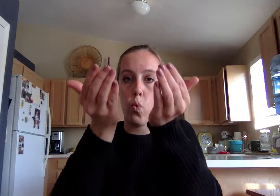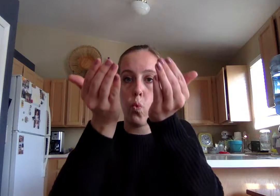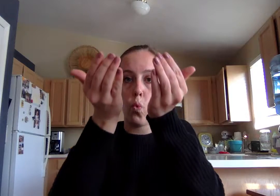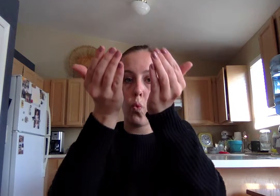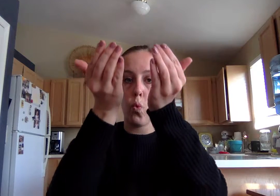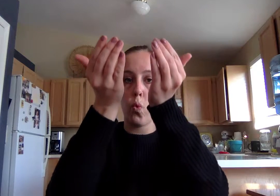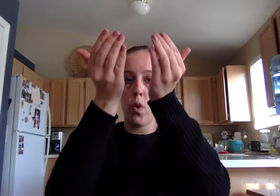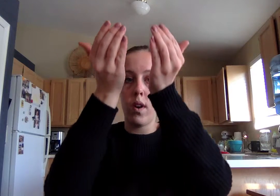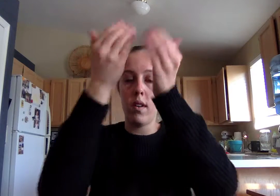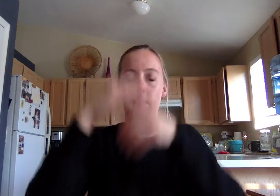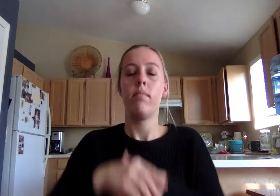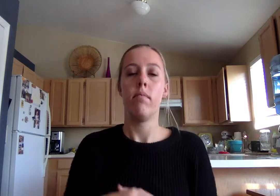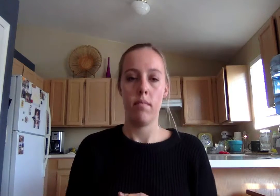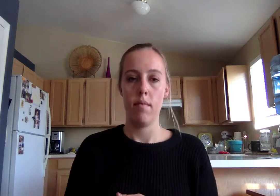And pull that right up.